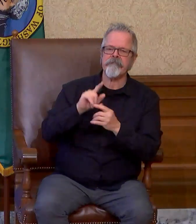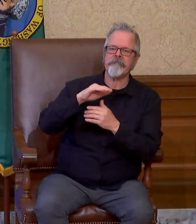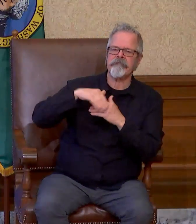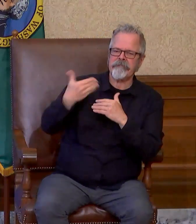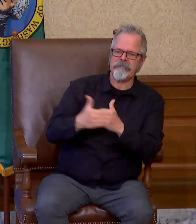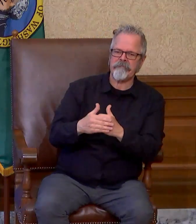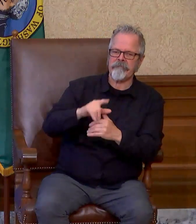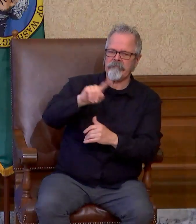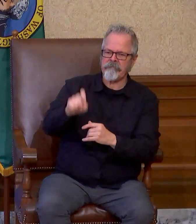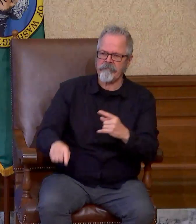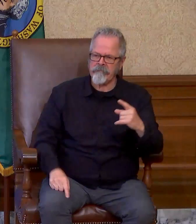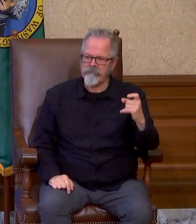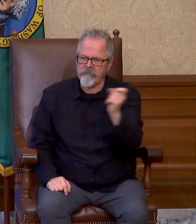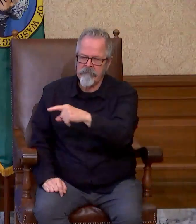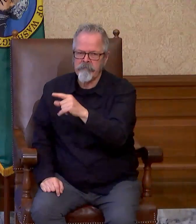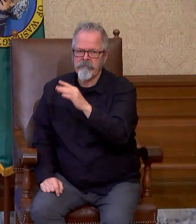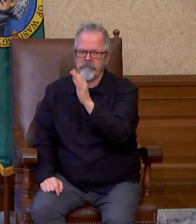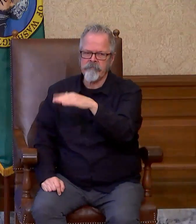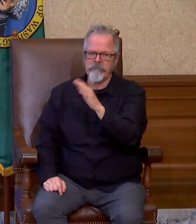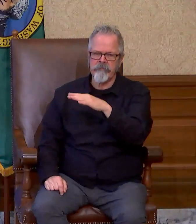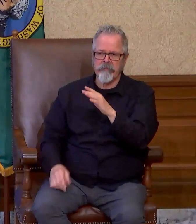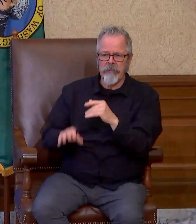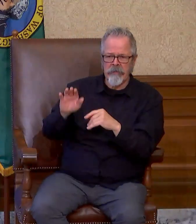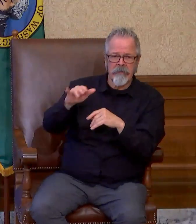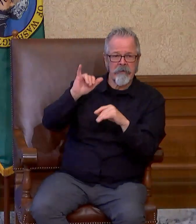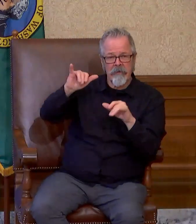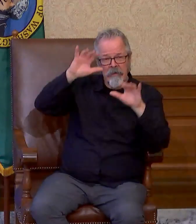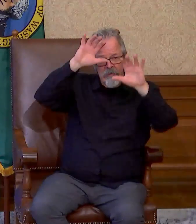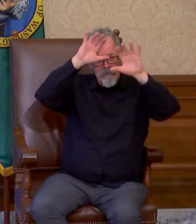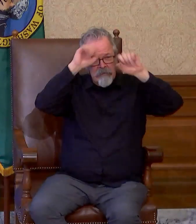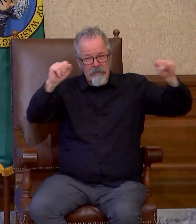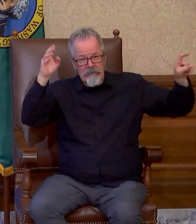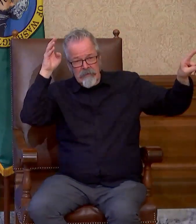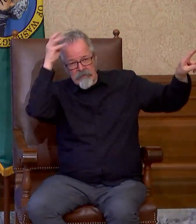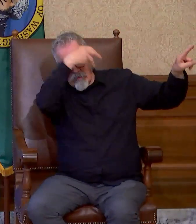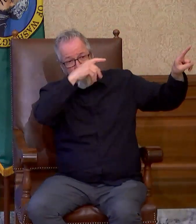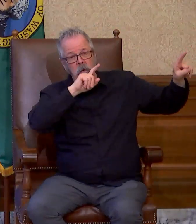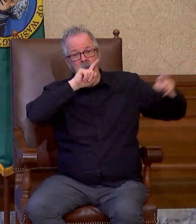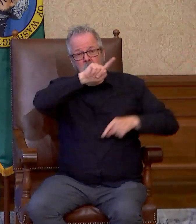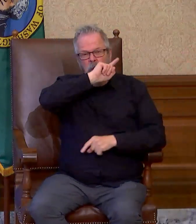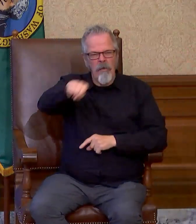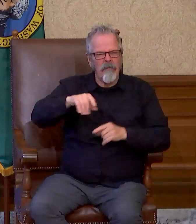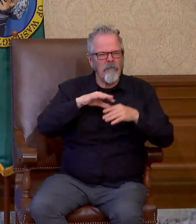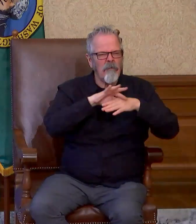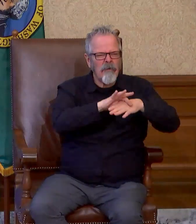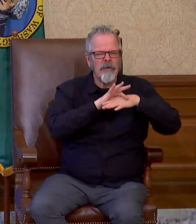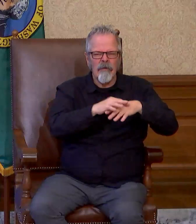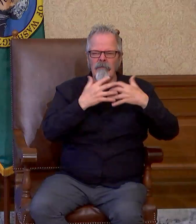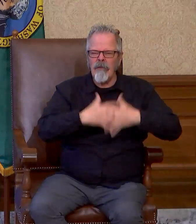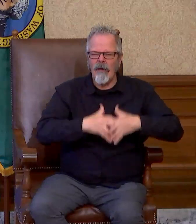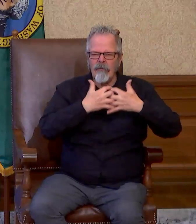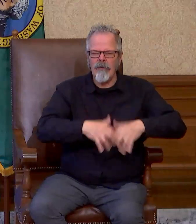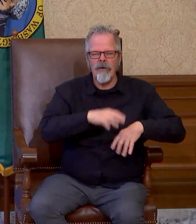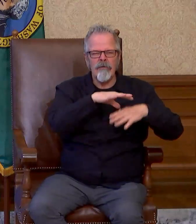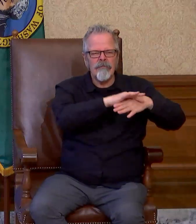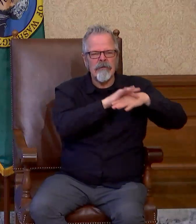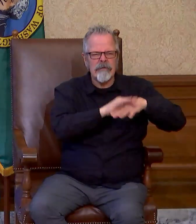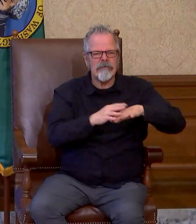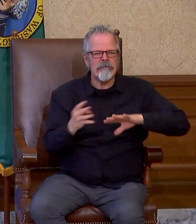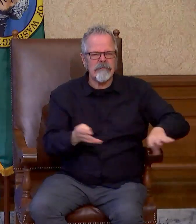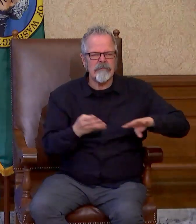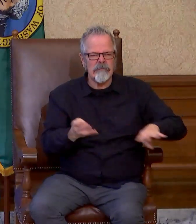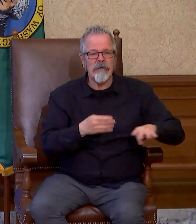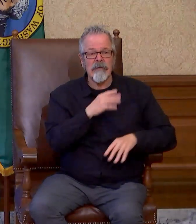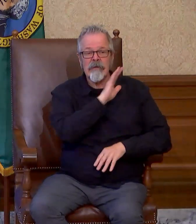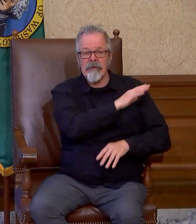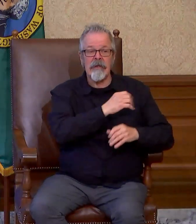facilities open under the Defense Production Act, will Washington take steps to keep places like the Tyson plant in Wallula